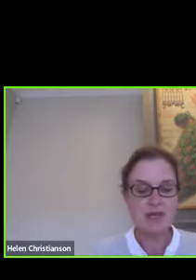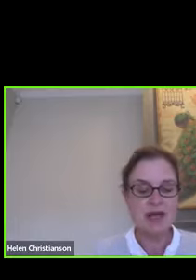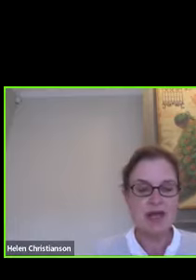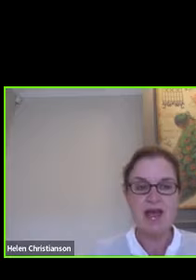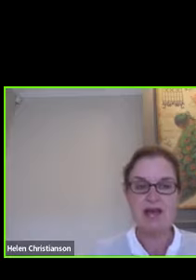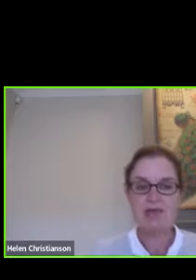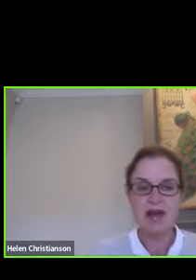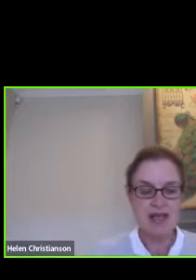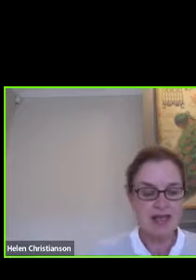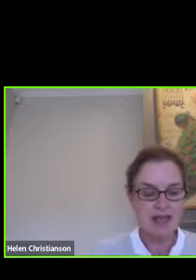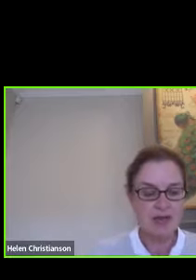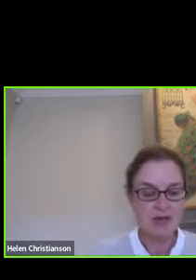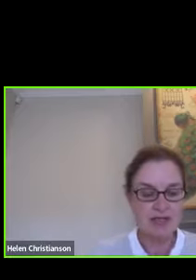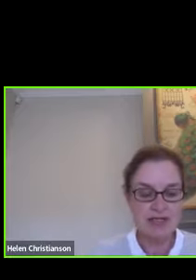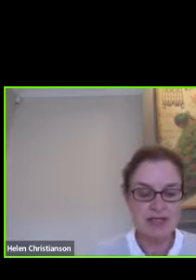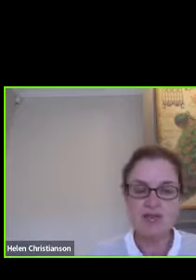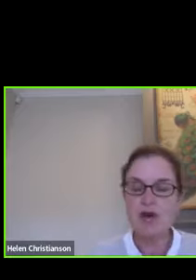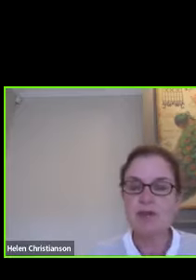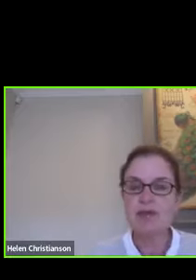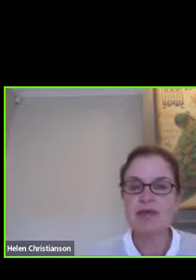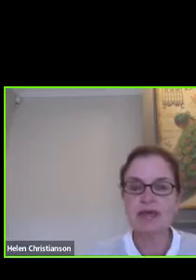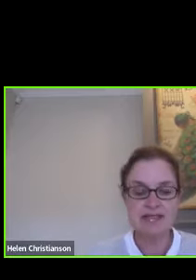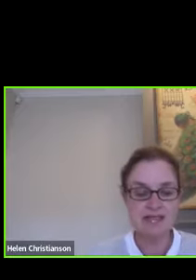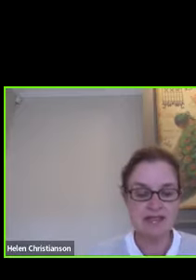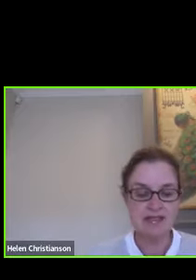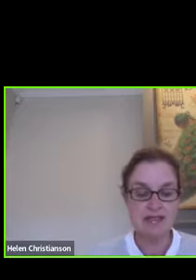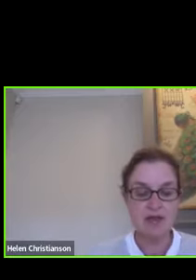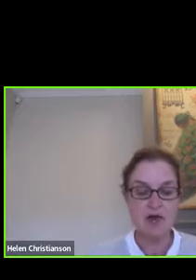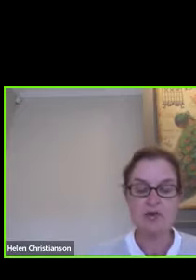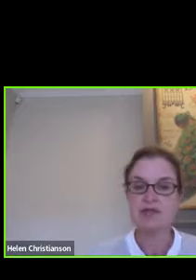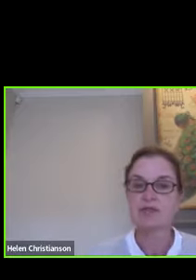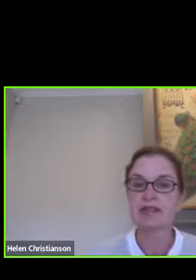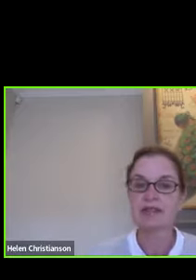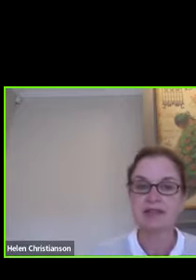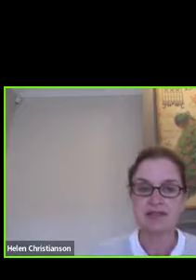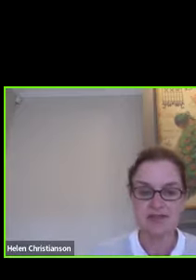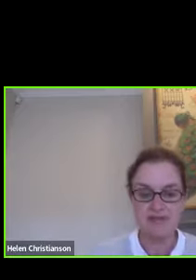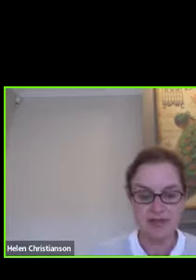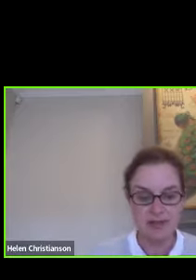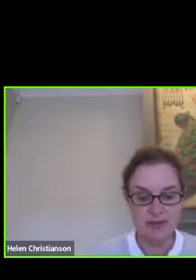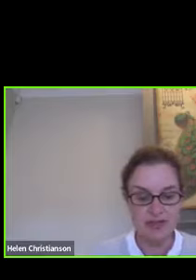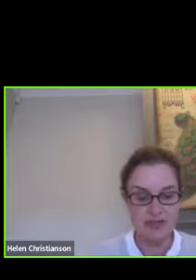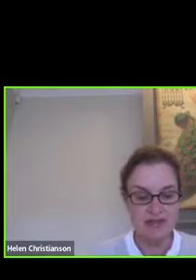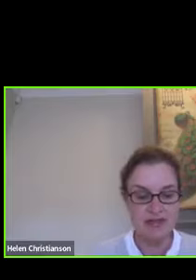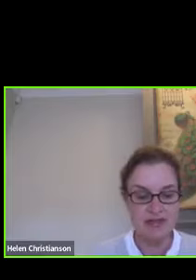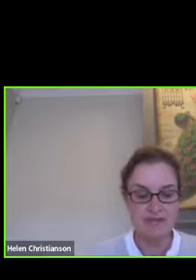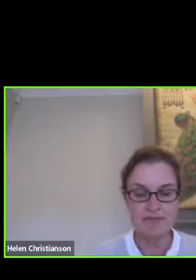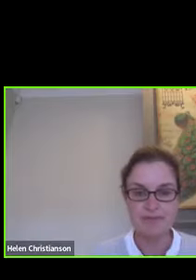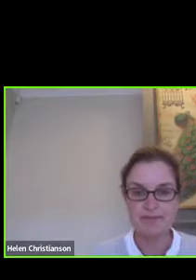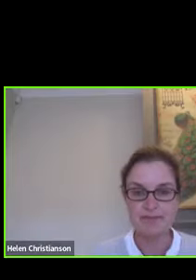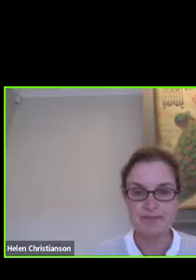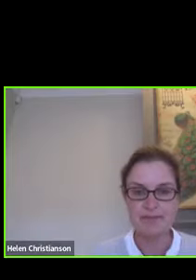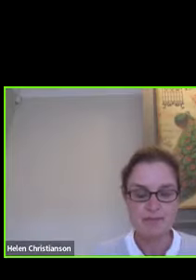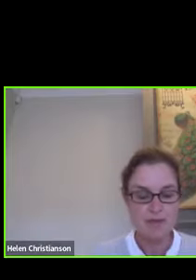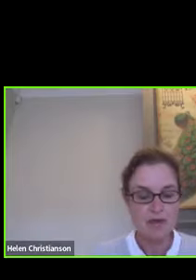And I wear a grey long sleeve top, as it is a little cold this morning in Te Whanganui, Atara.